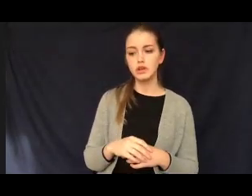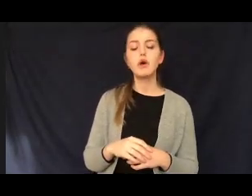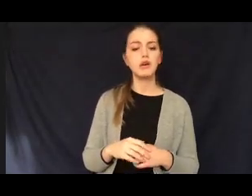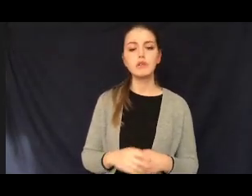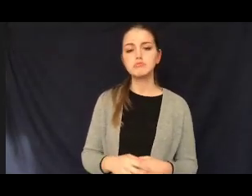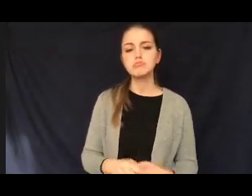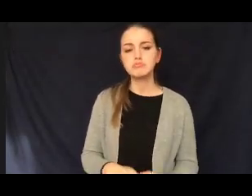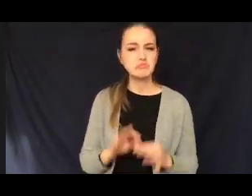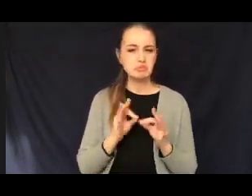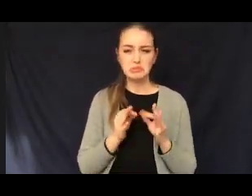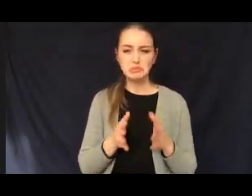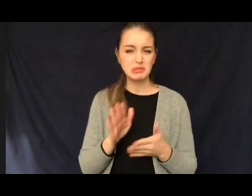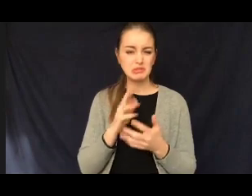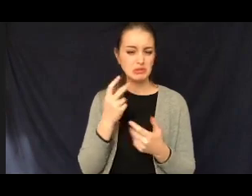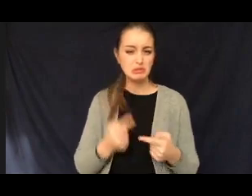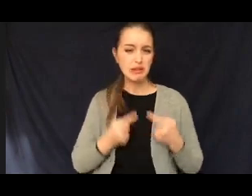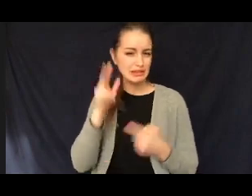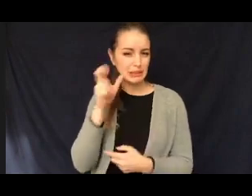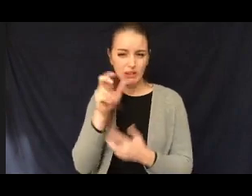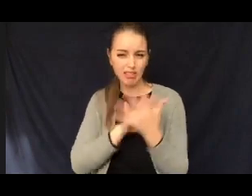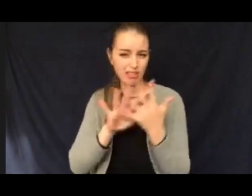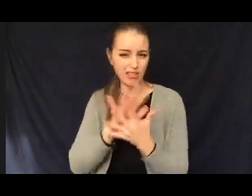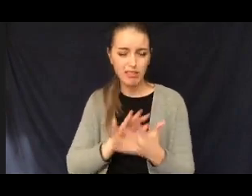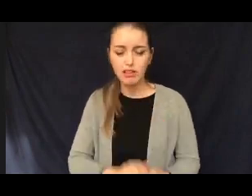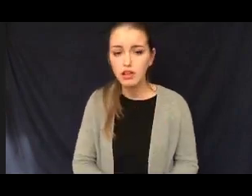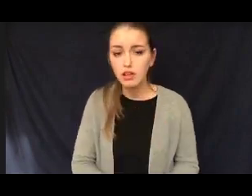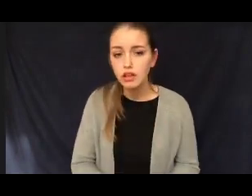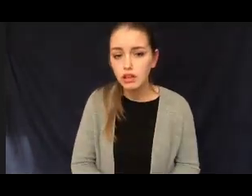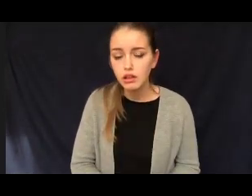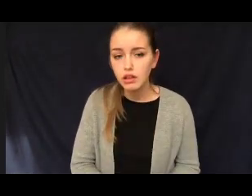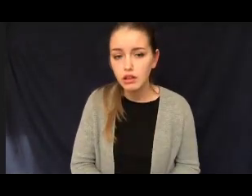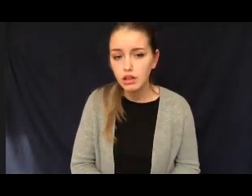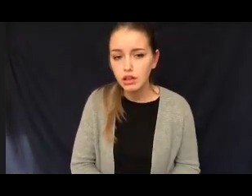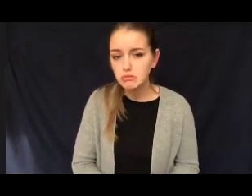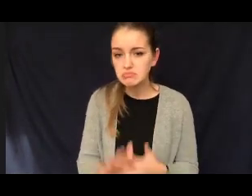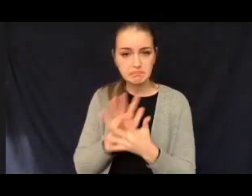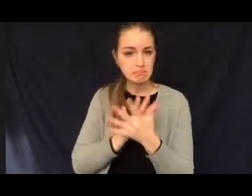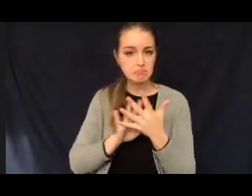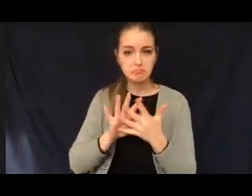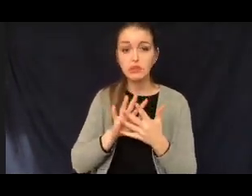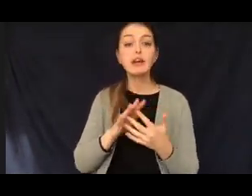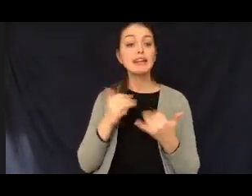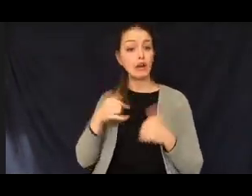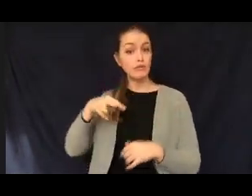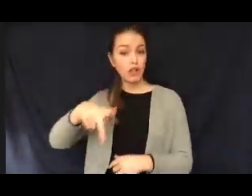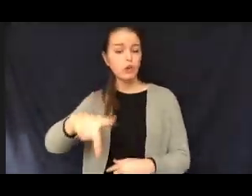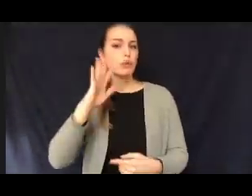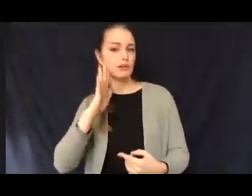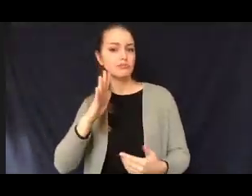floors. And then as we take this down, it will just put us pretty much where we started the